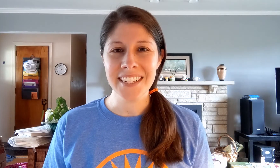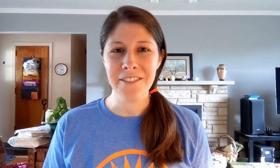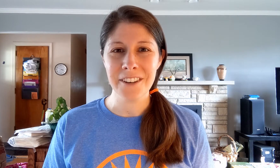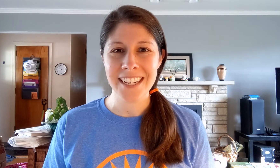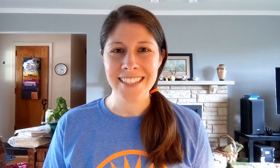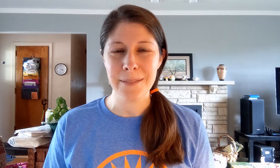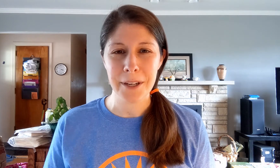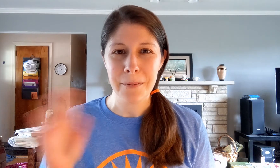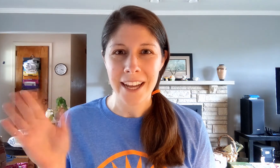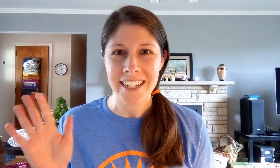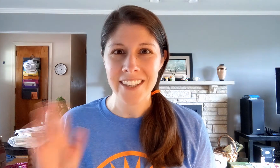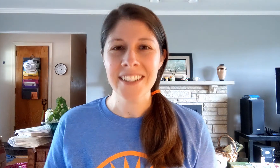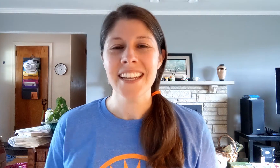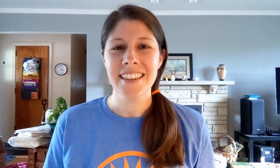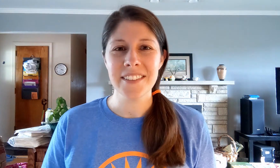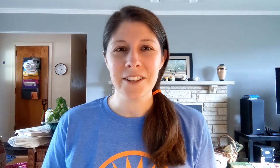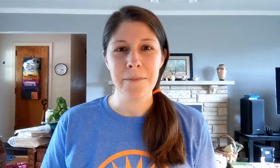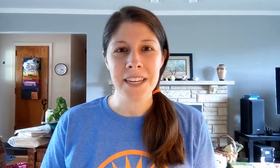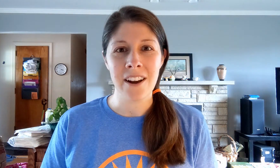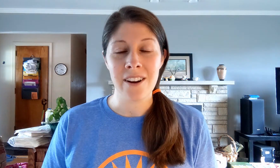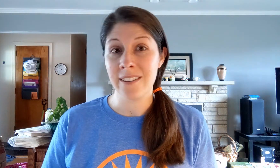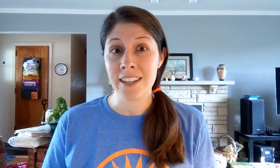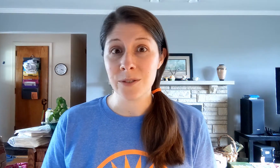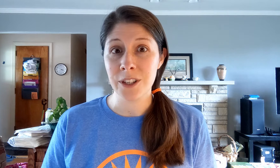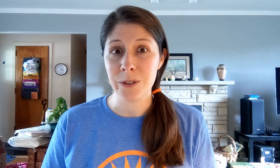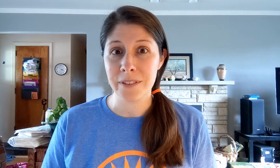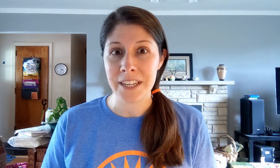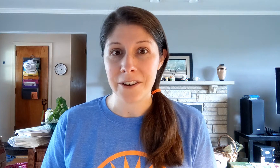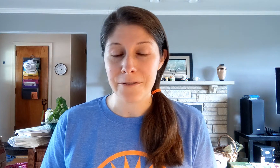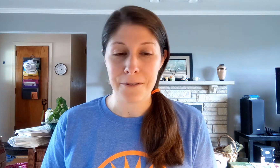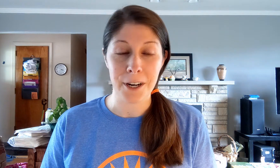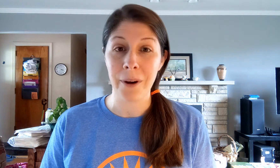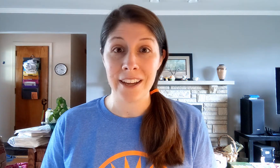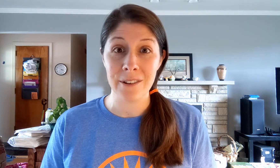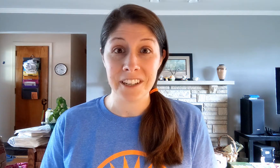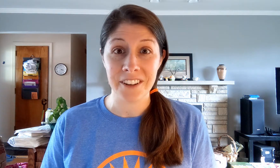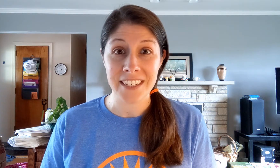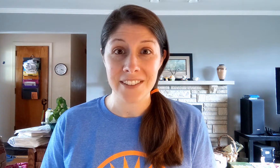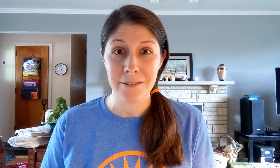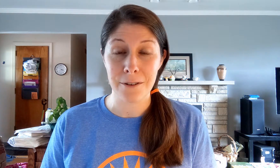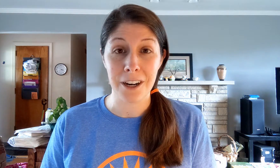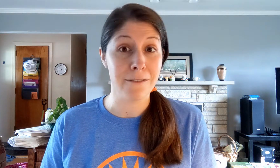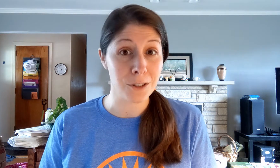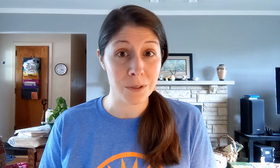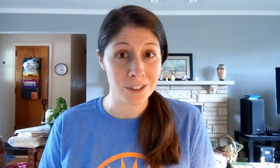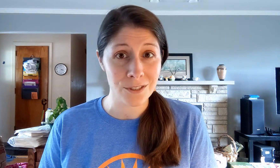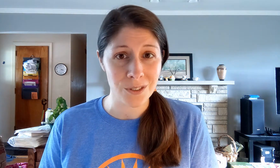Sunnyhill friends. Mary Pratt here. This is going to be our last rehearsal video for Quiet Holy Grace for our virtual children's